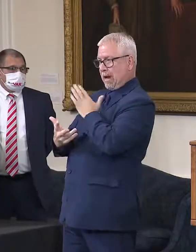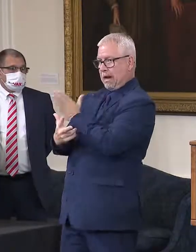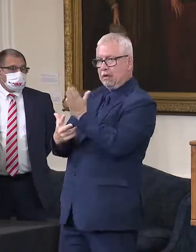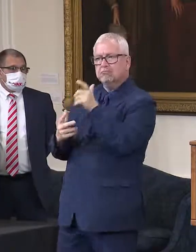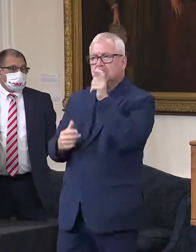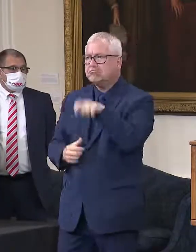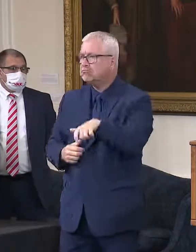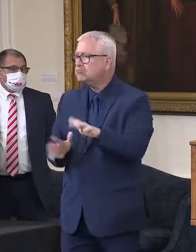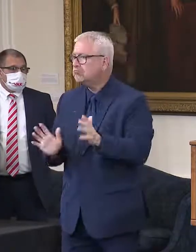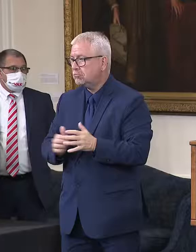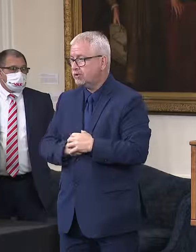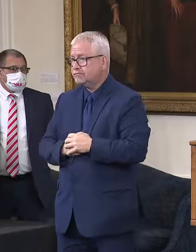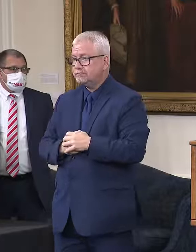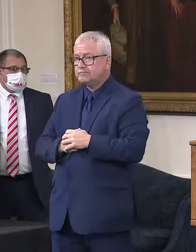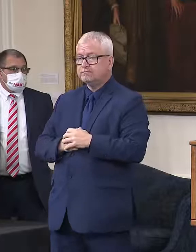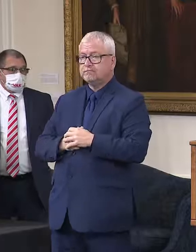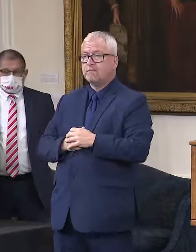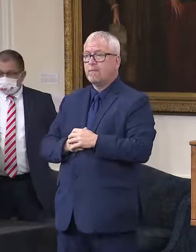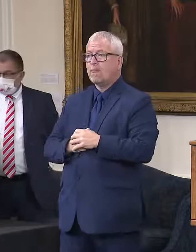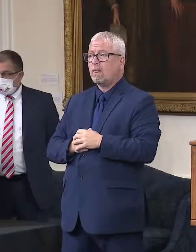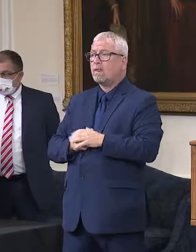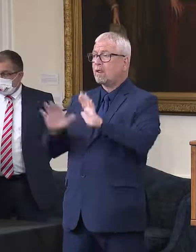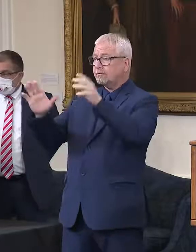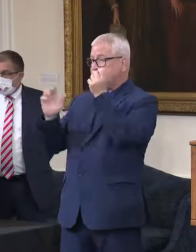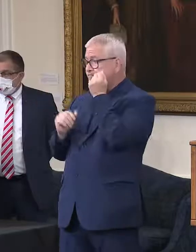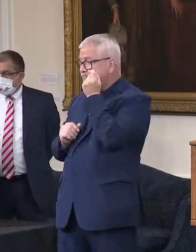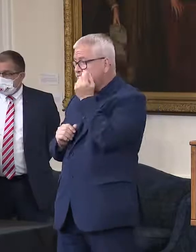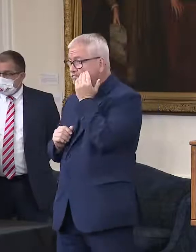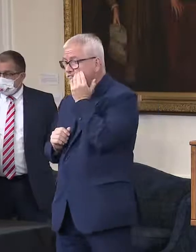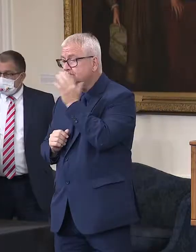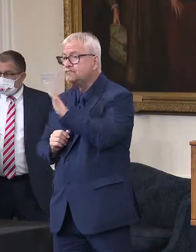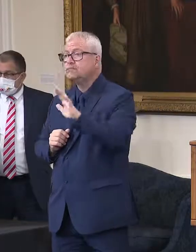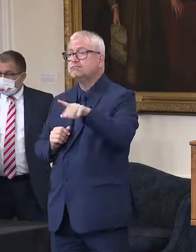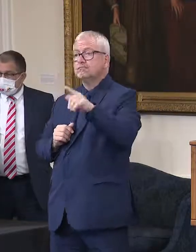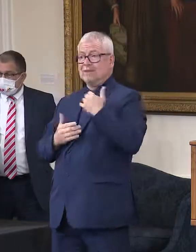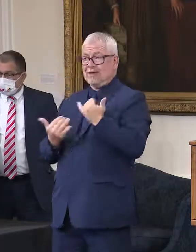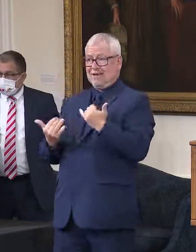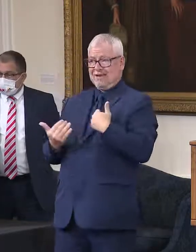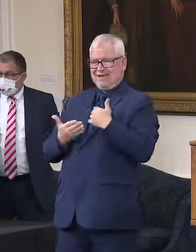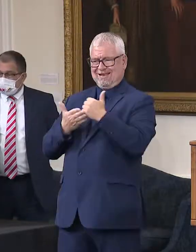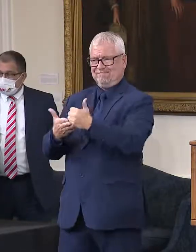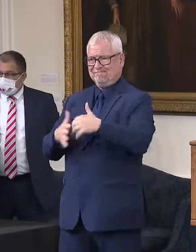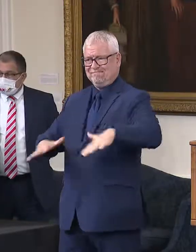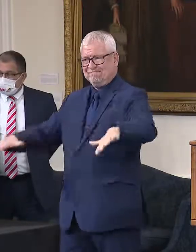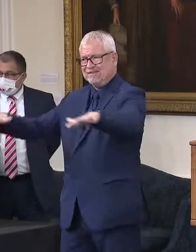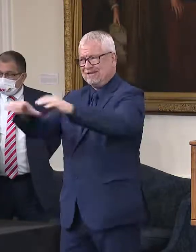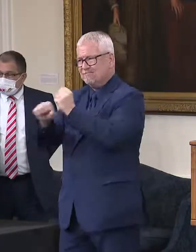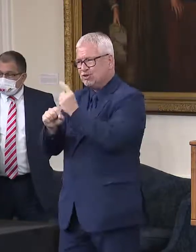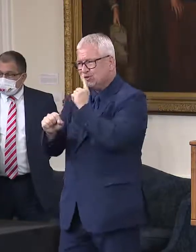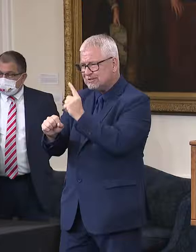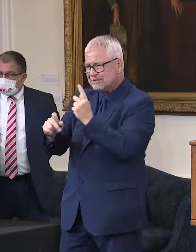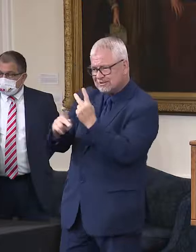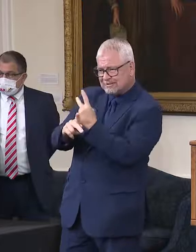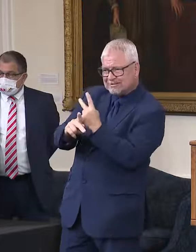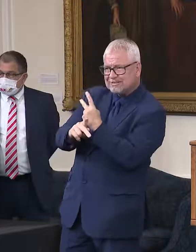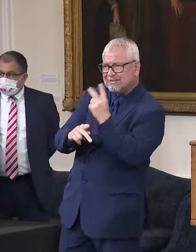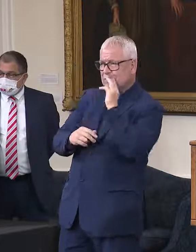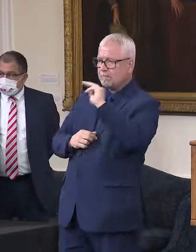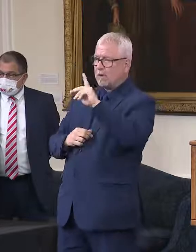booster. In order to help Marylanders determine their eligibility for a booster, we've launched a new portal on